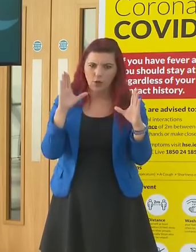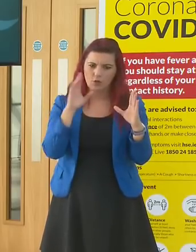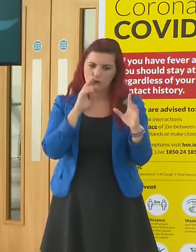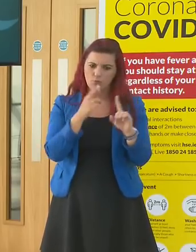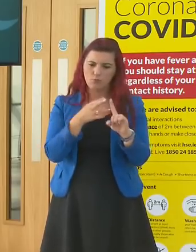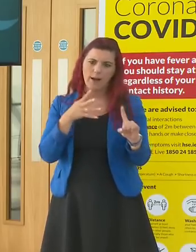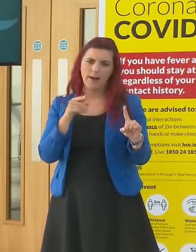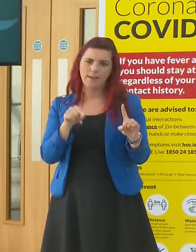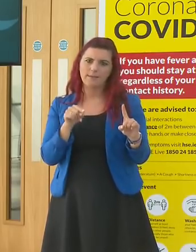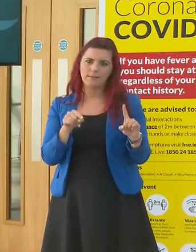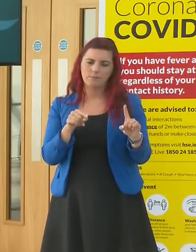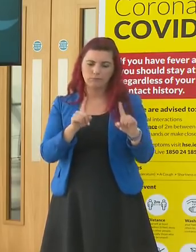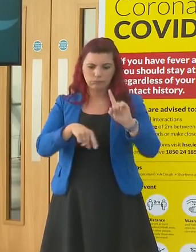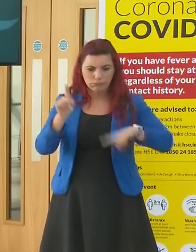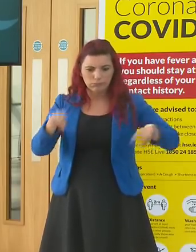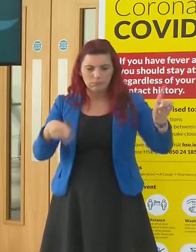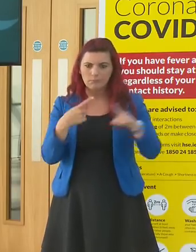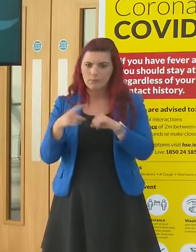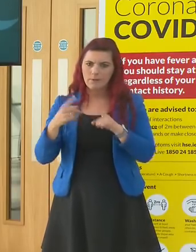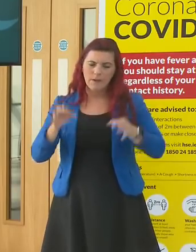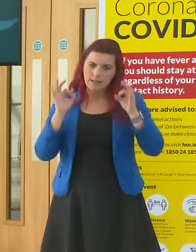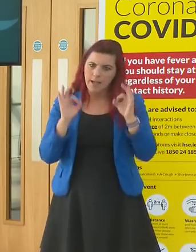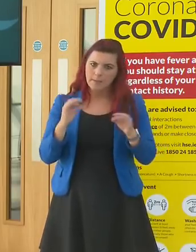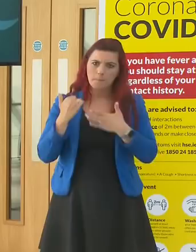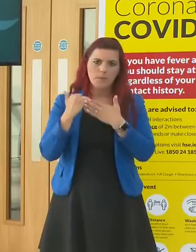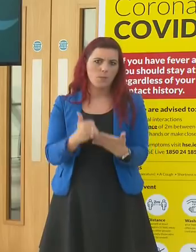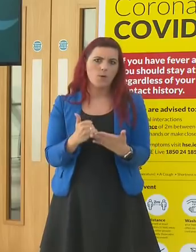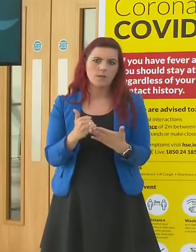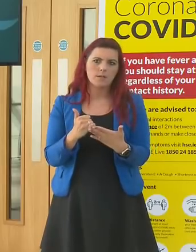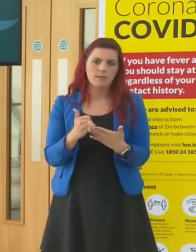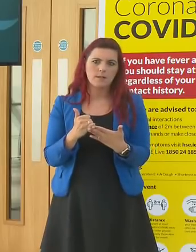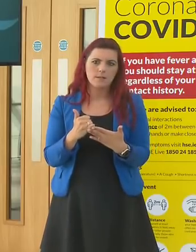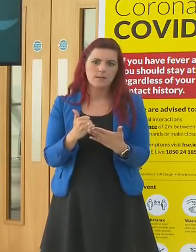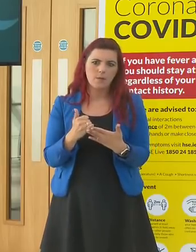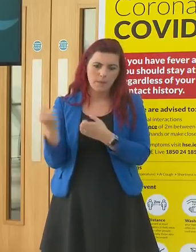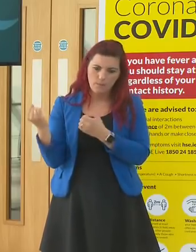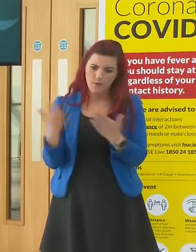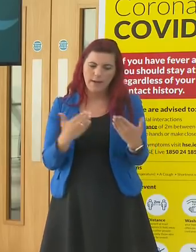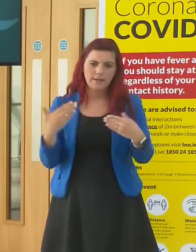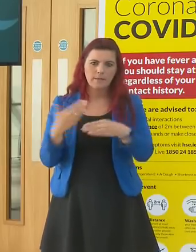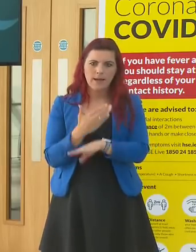recognise the wide range of fantastic supports that our teams have been providing.